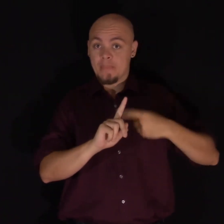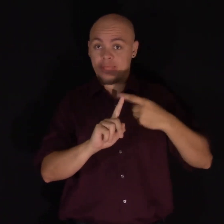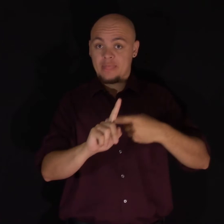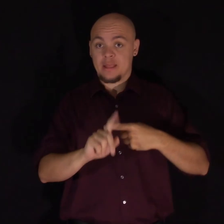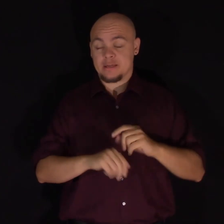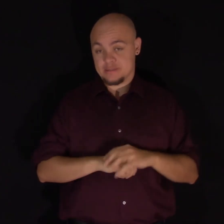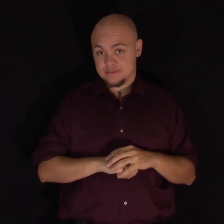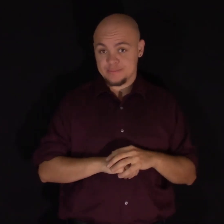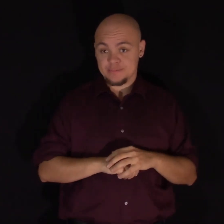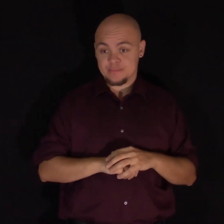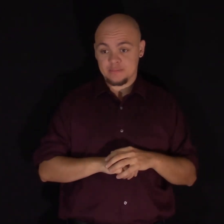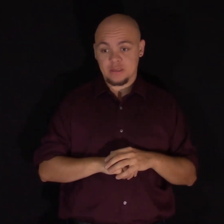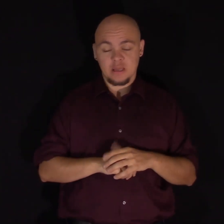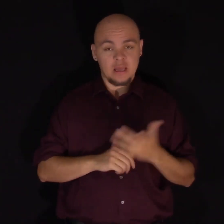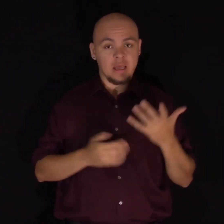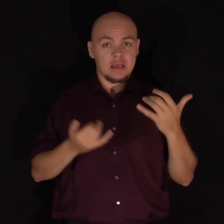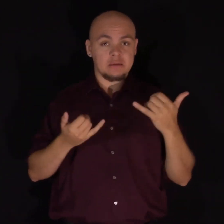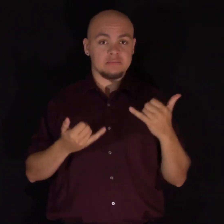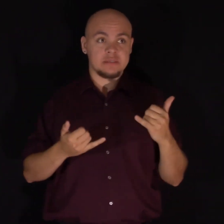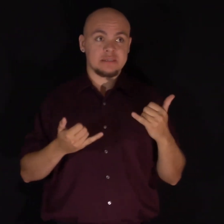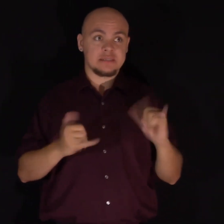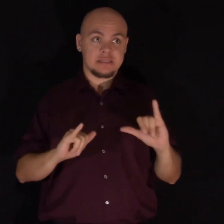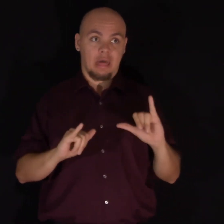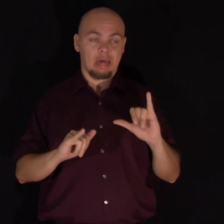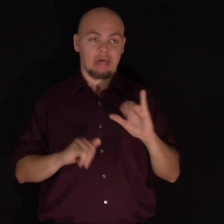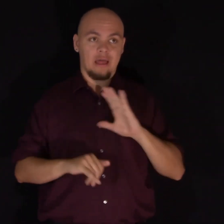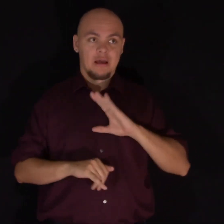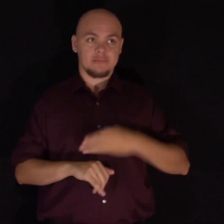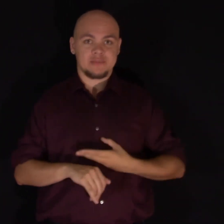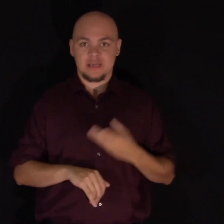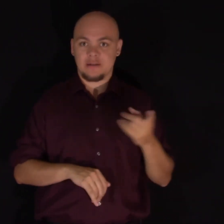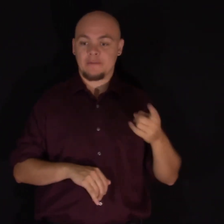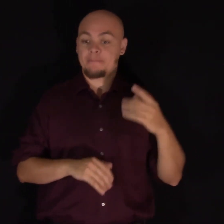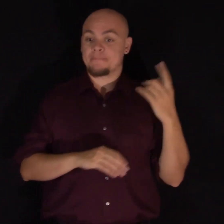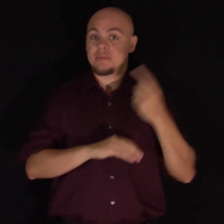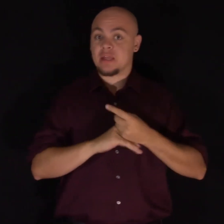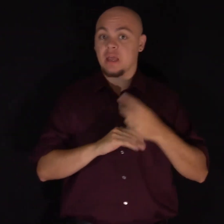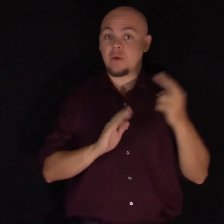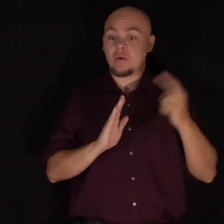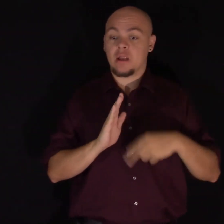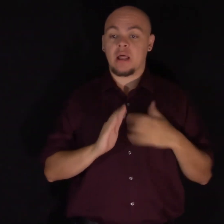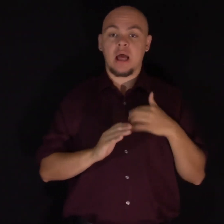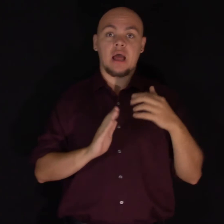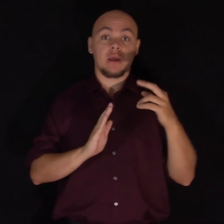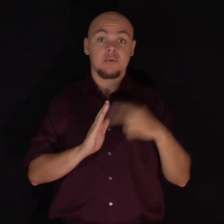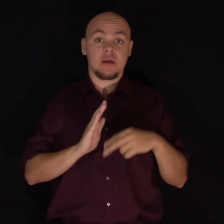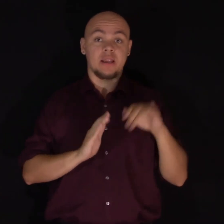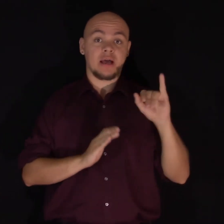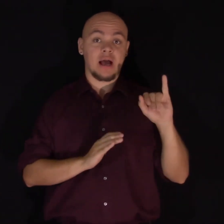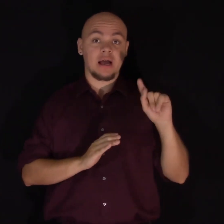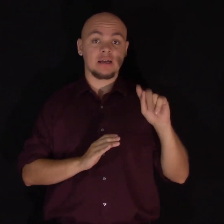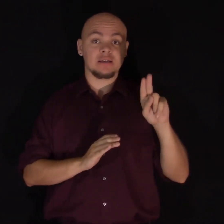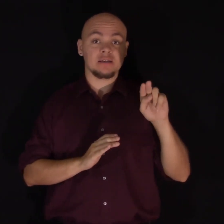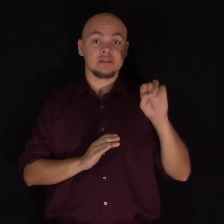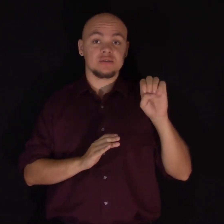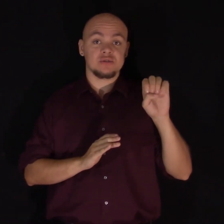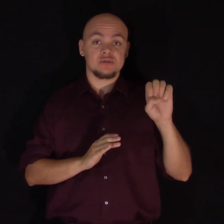still am upset about from my readers to this day. Day 1, I read the iTunes terms and conditions for 1